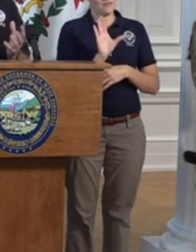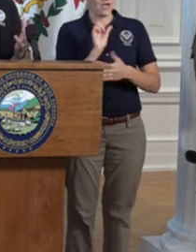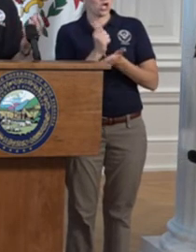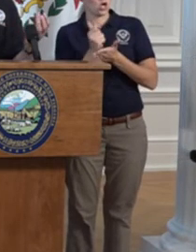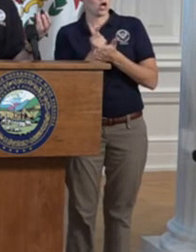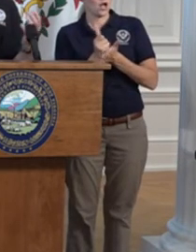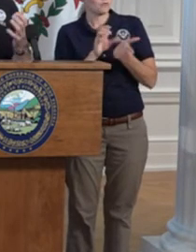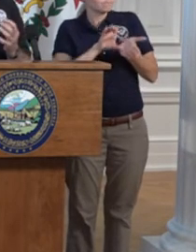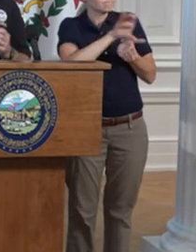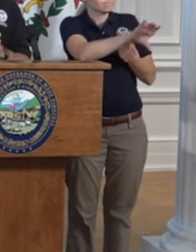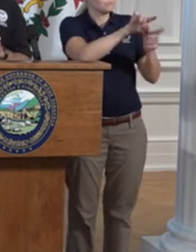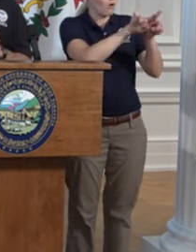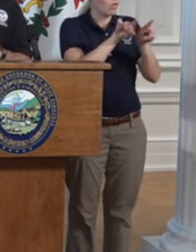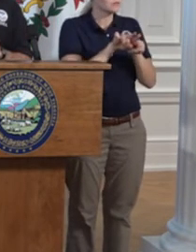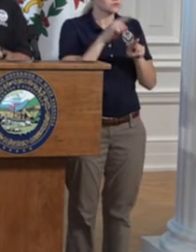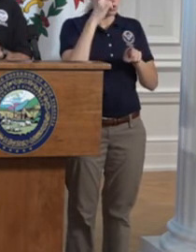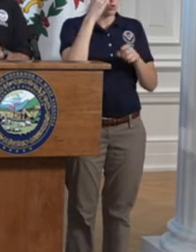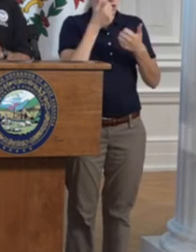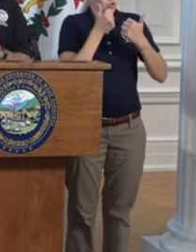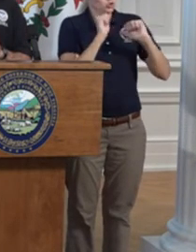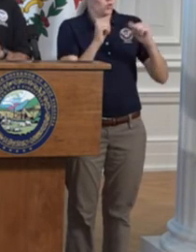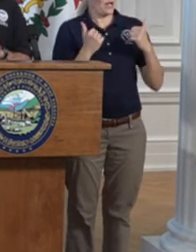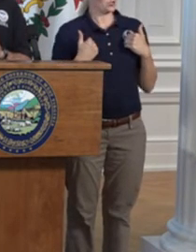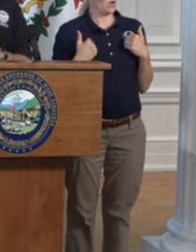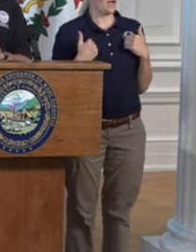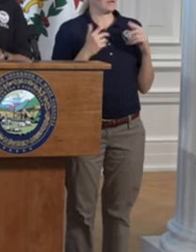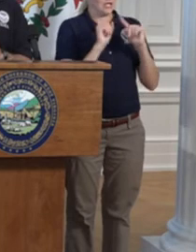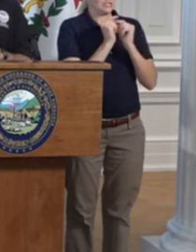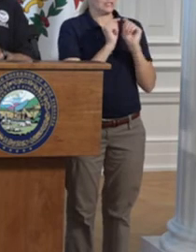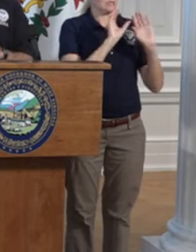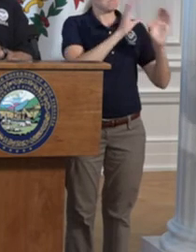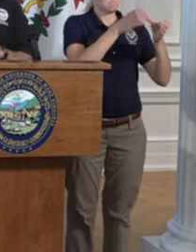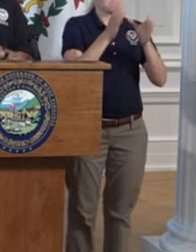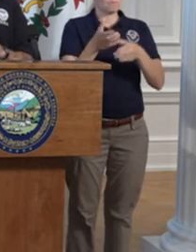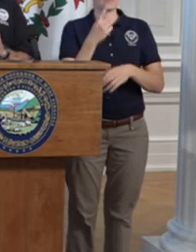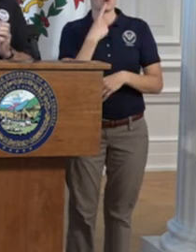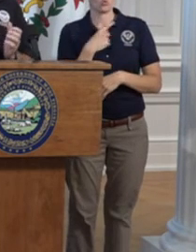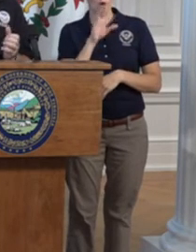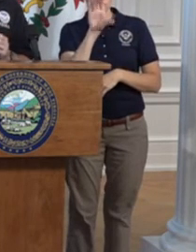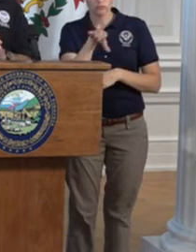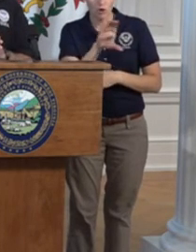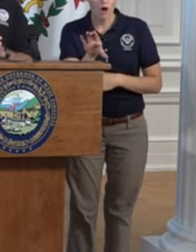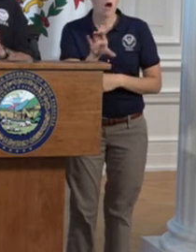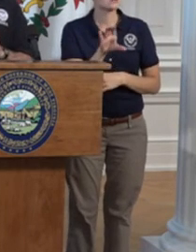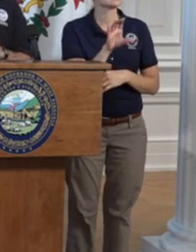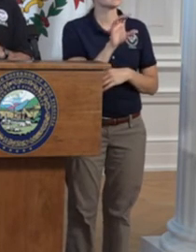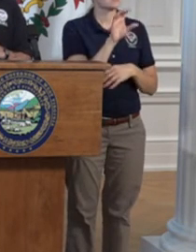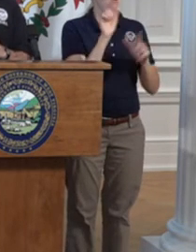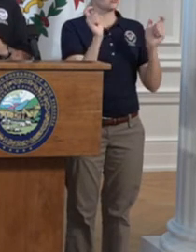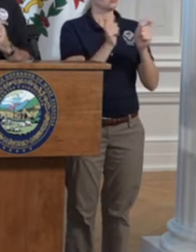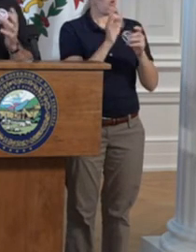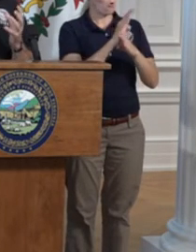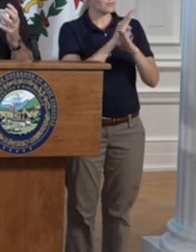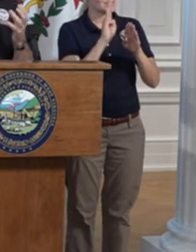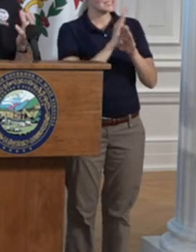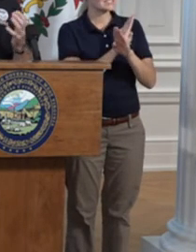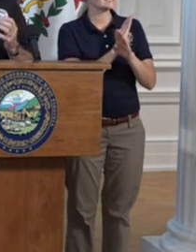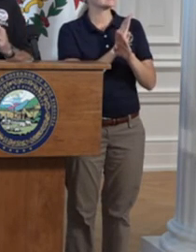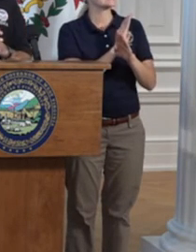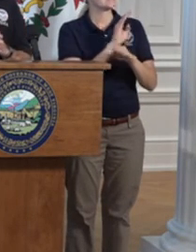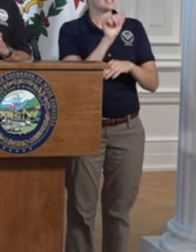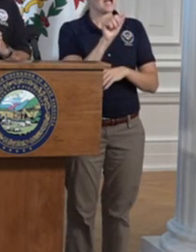here to bring all these groups together, the Red Cross, the Small Business Administration, all these